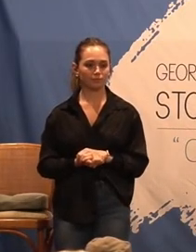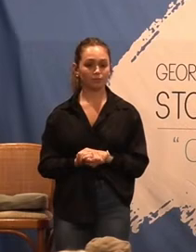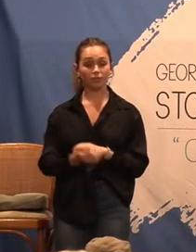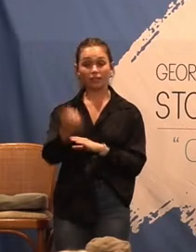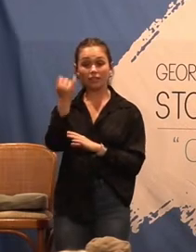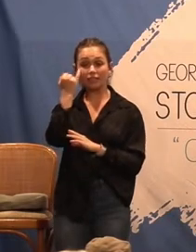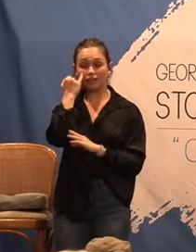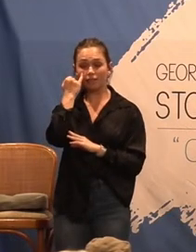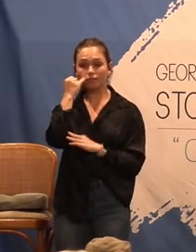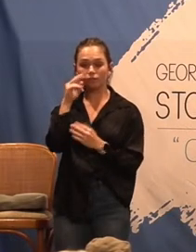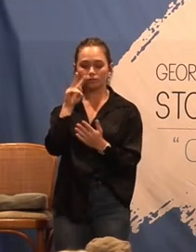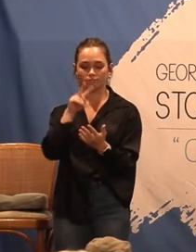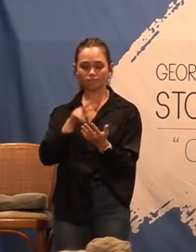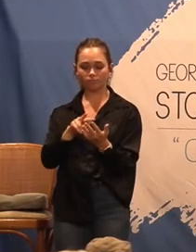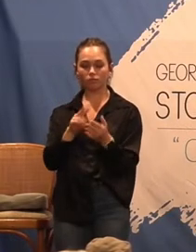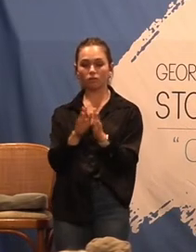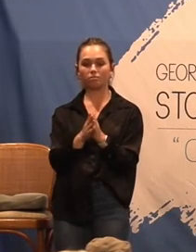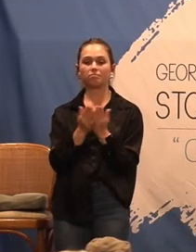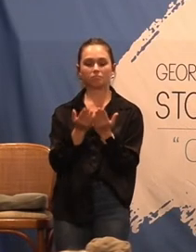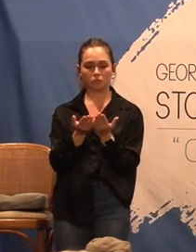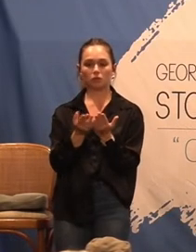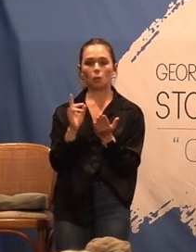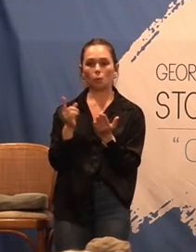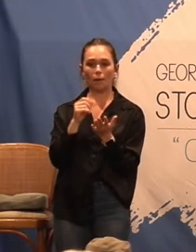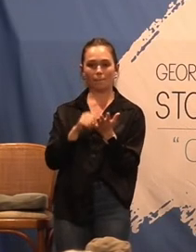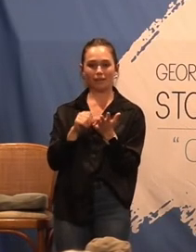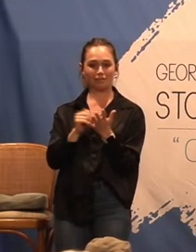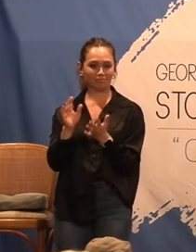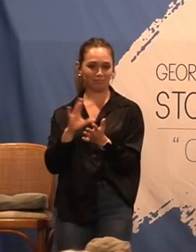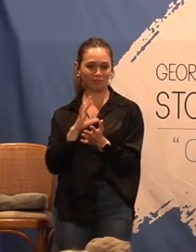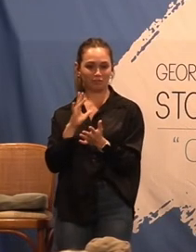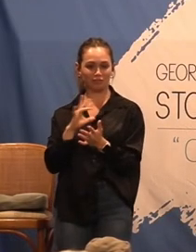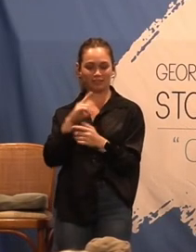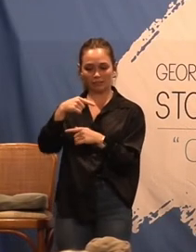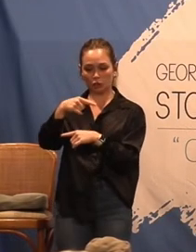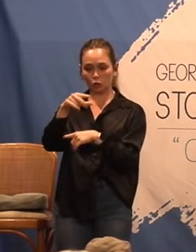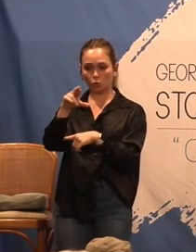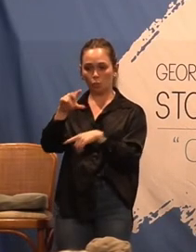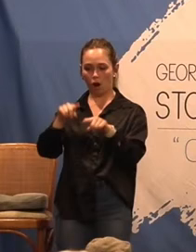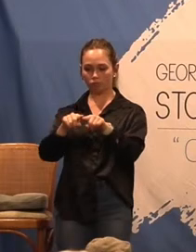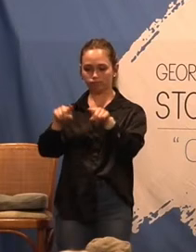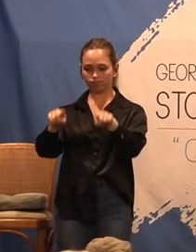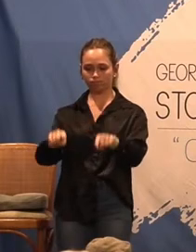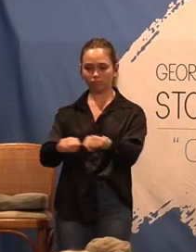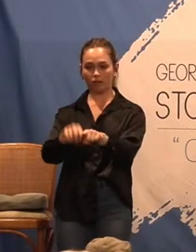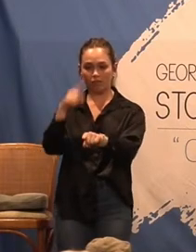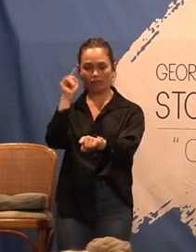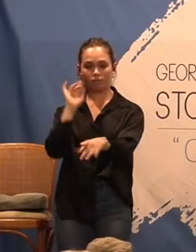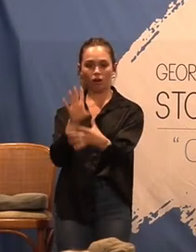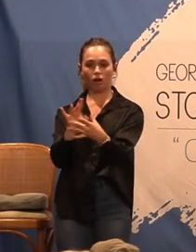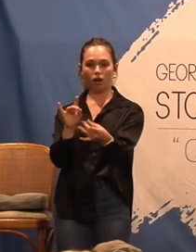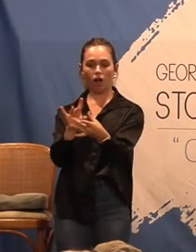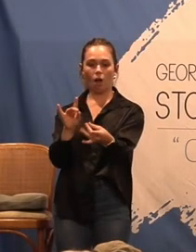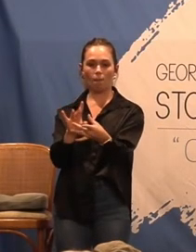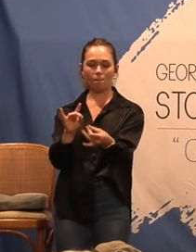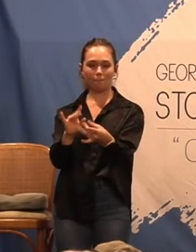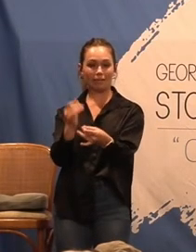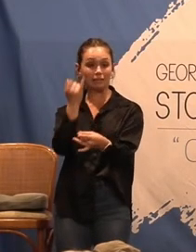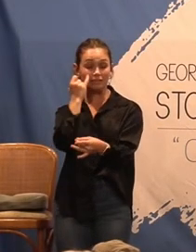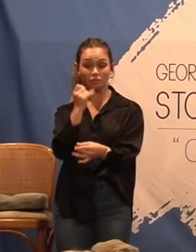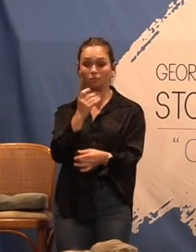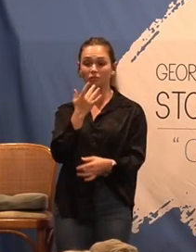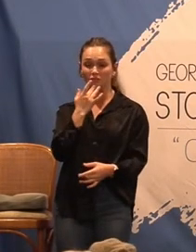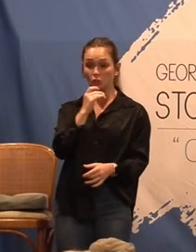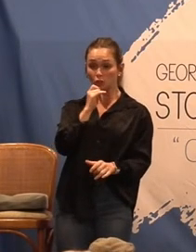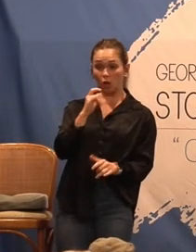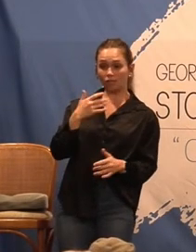If you check in your program, there's also on one of the pages a very fancy QR code at the bottom. That is to give us comments and feedback. If you would rather not do